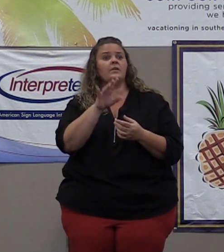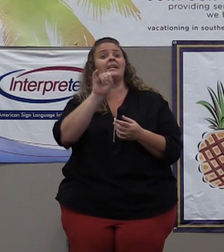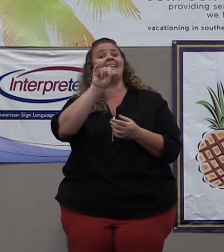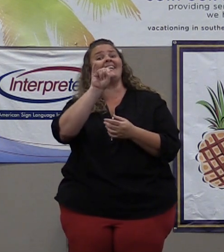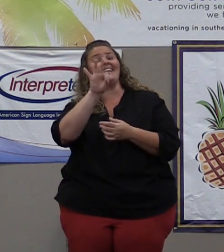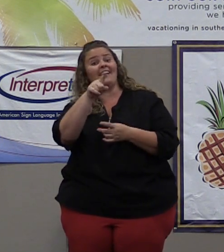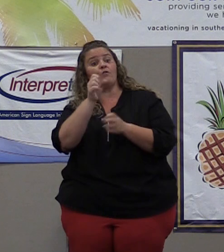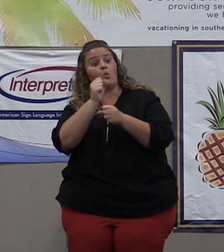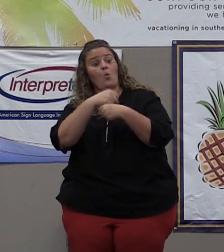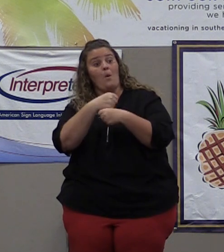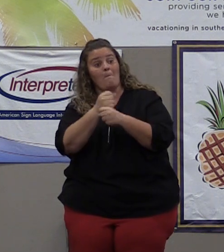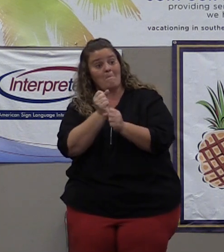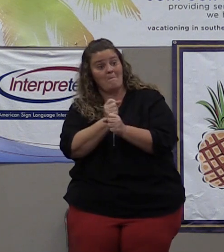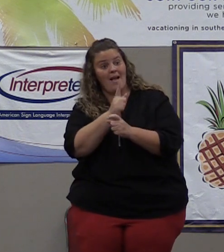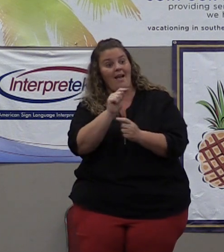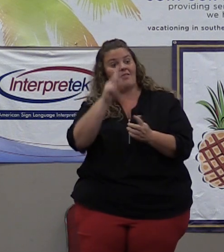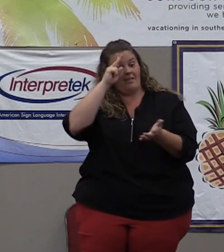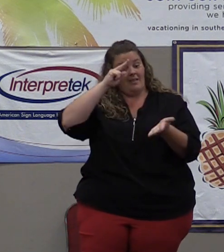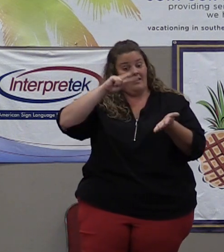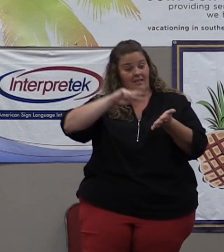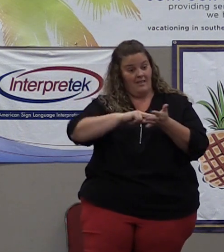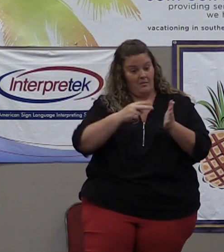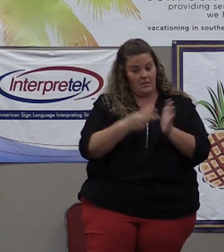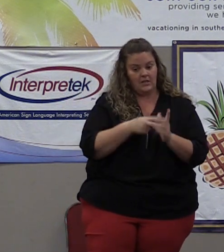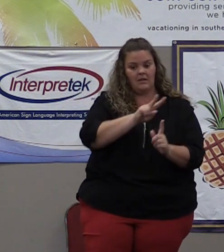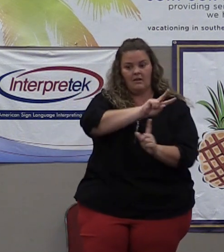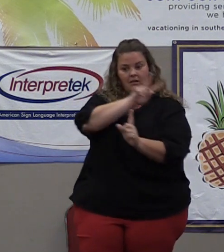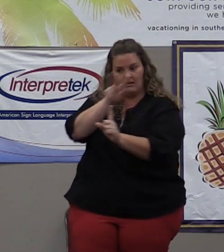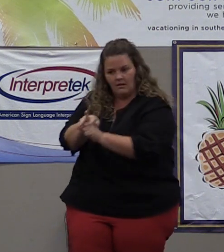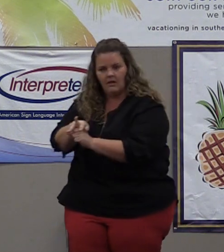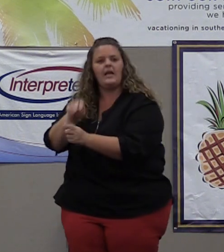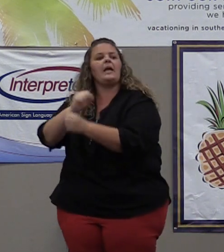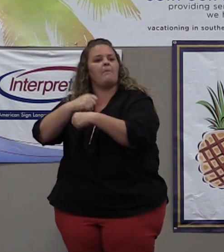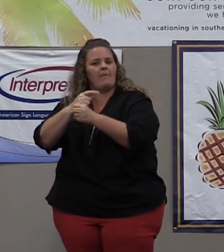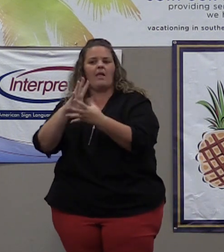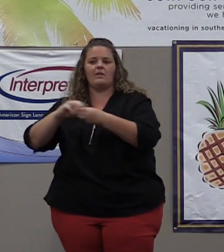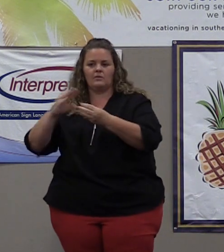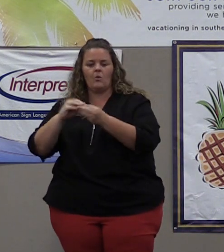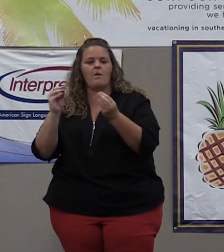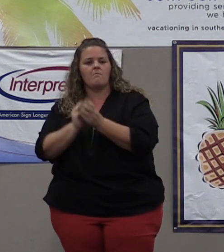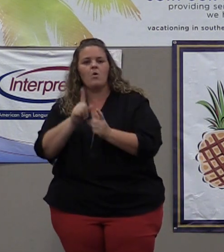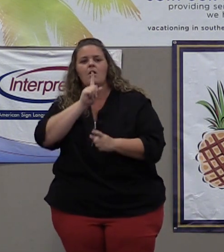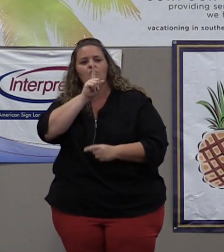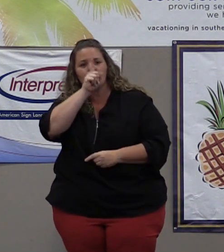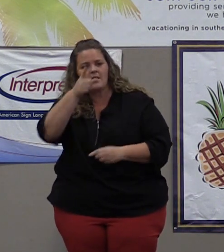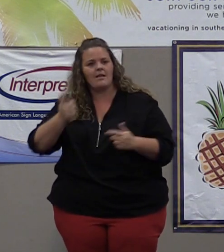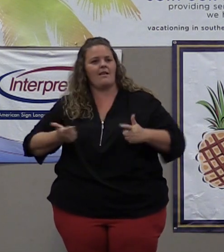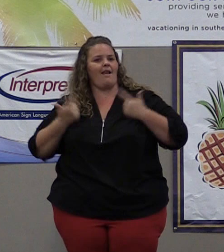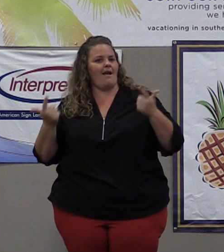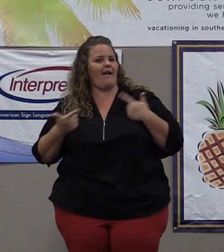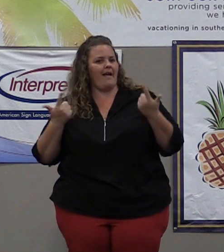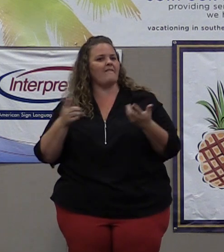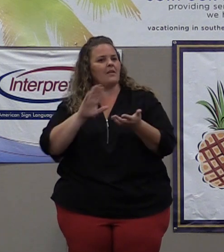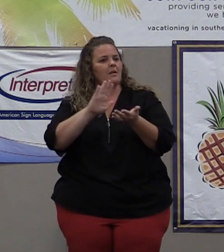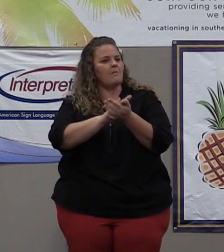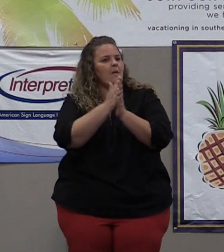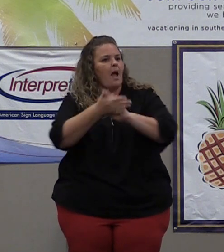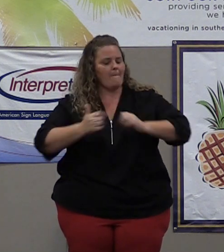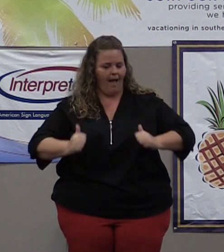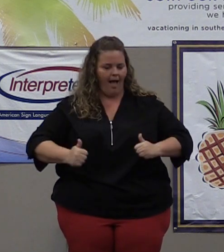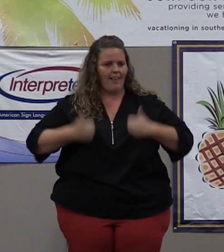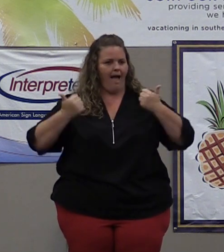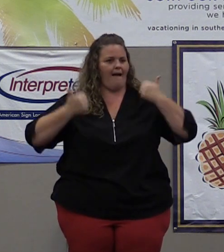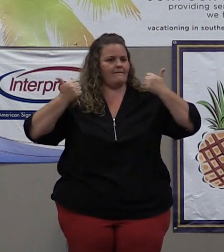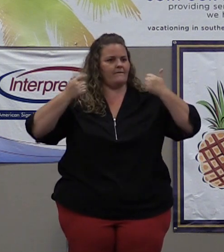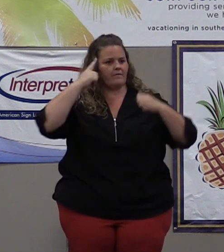make the implicit explicit, it will make the story a lot more lively and make the story come alive for your